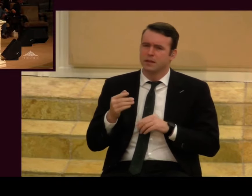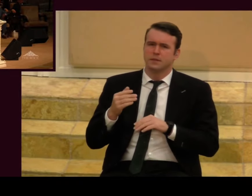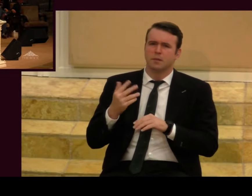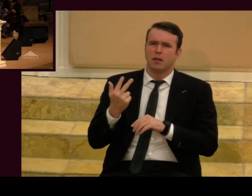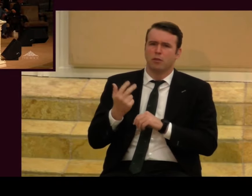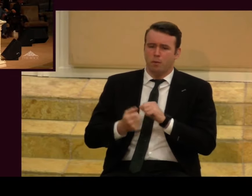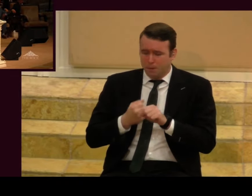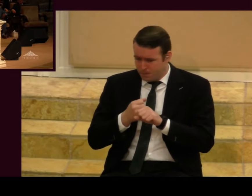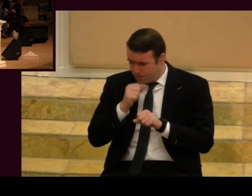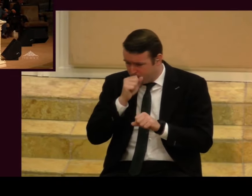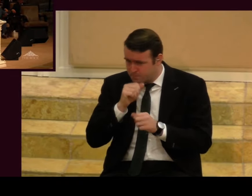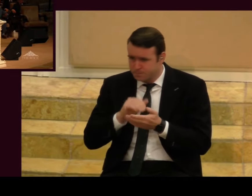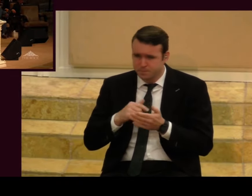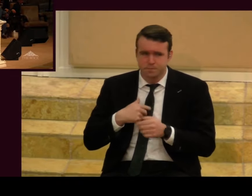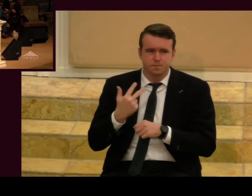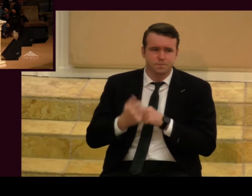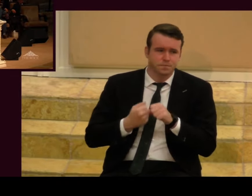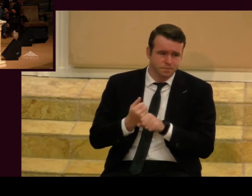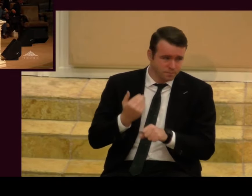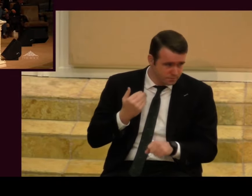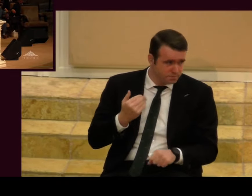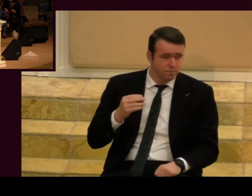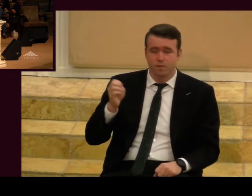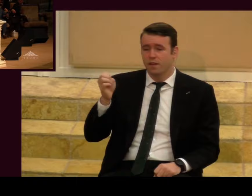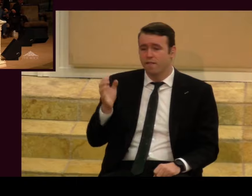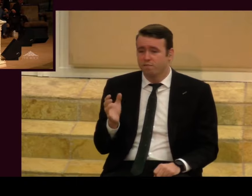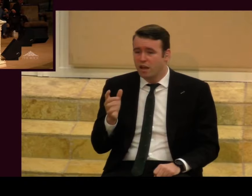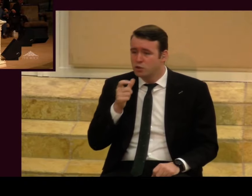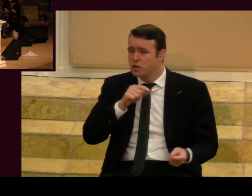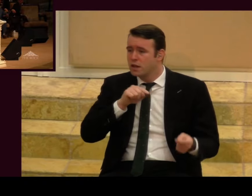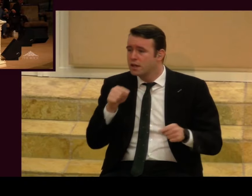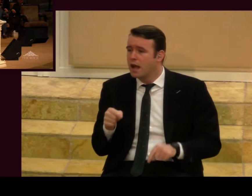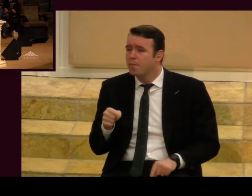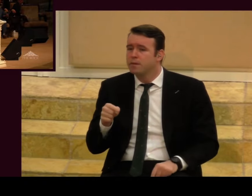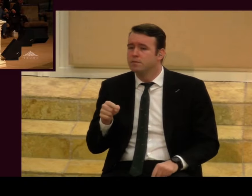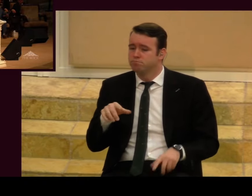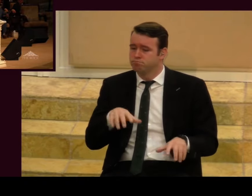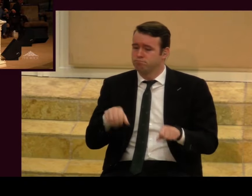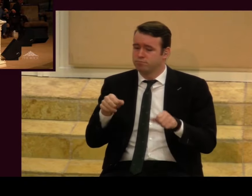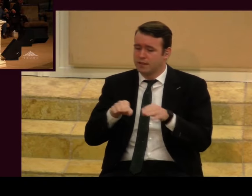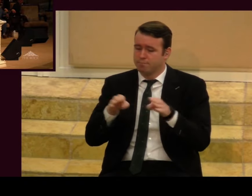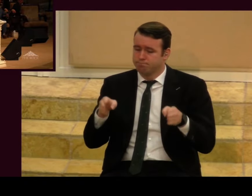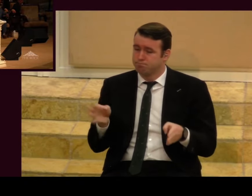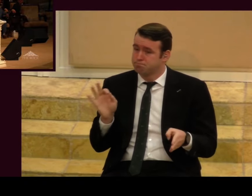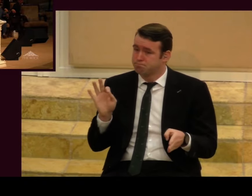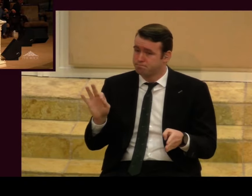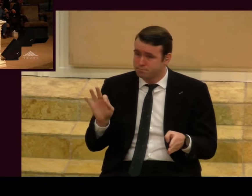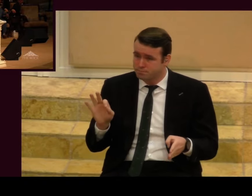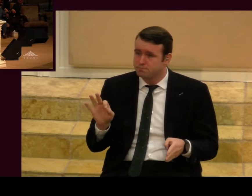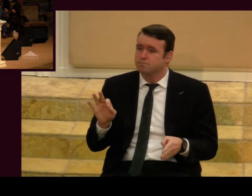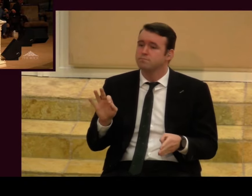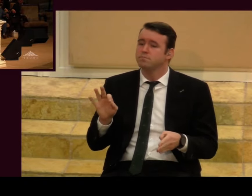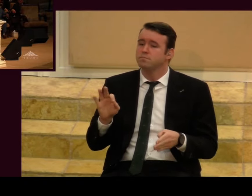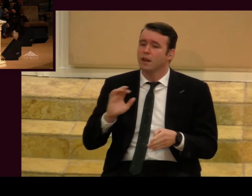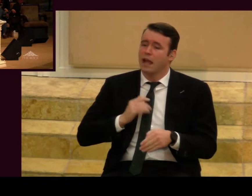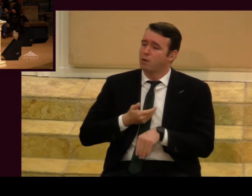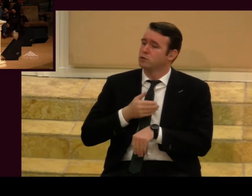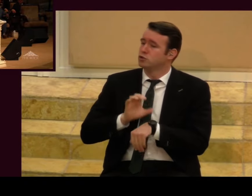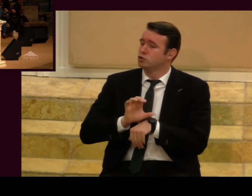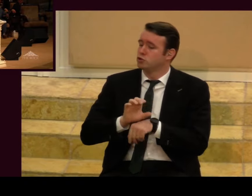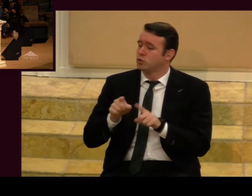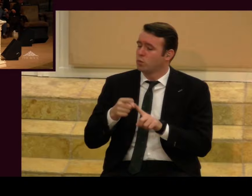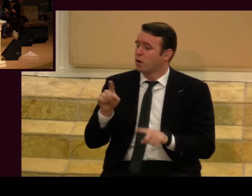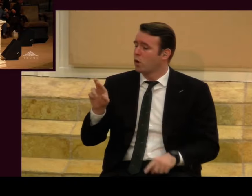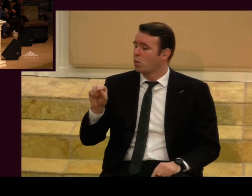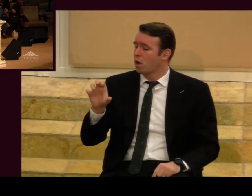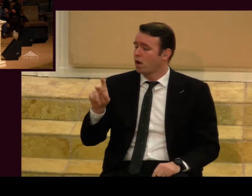little over 3 years ago, the evangelist that's getting ready to take this pulpit was at our church when we were